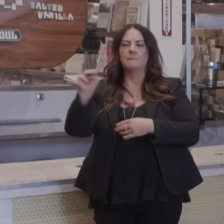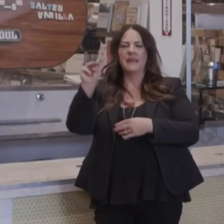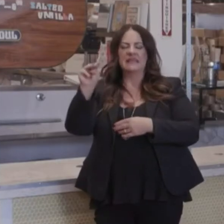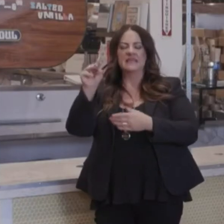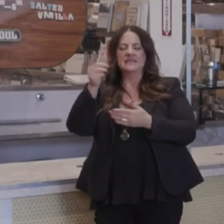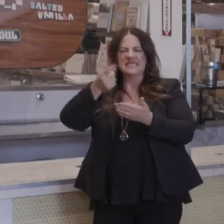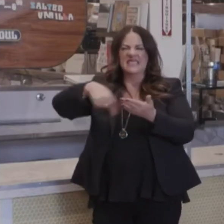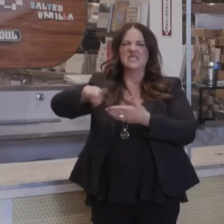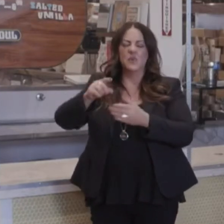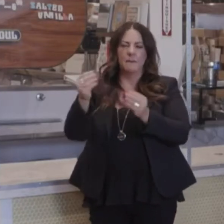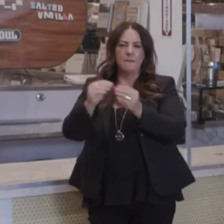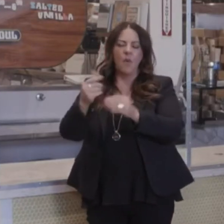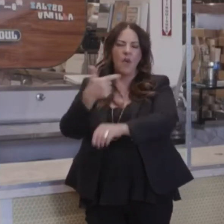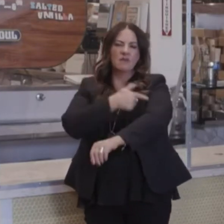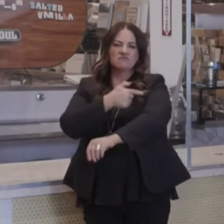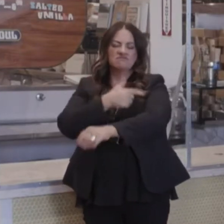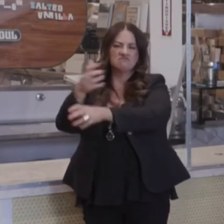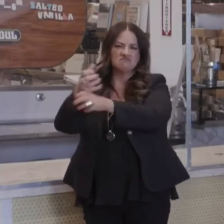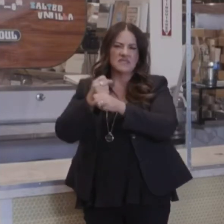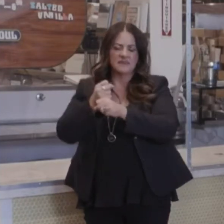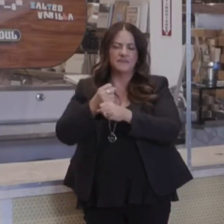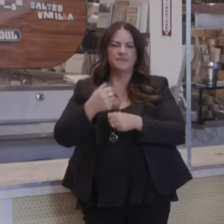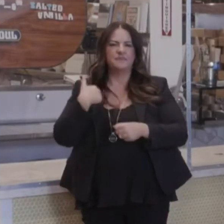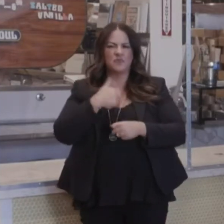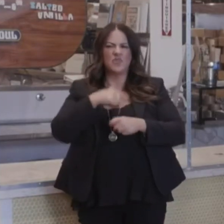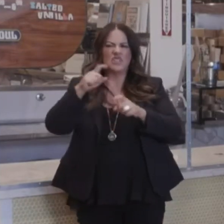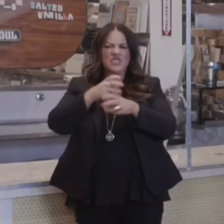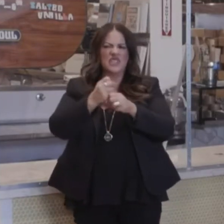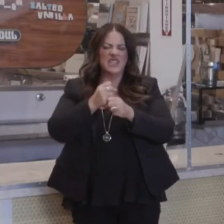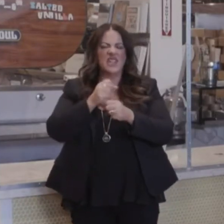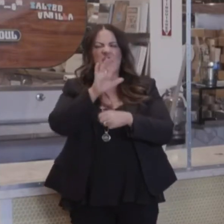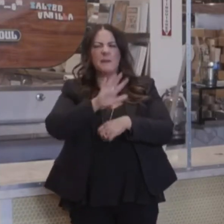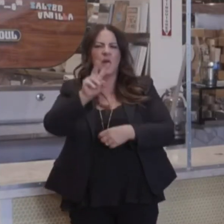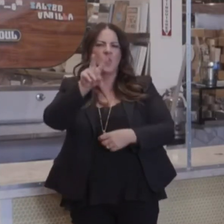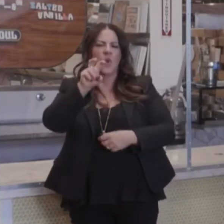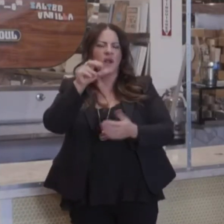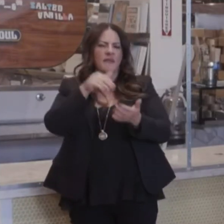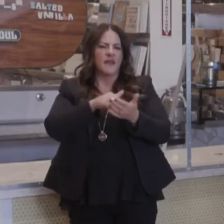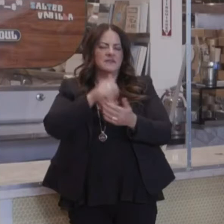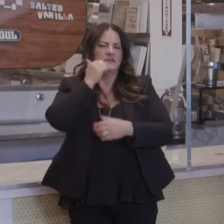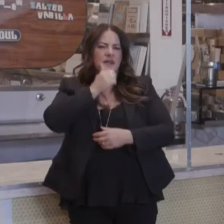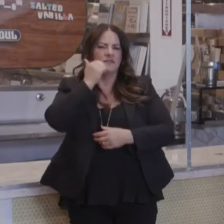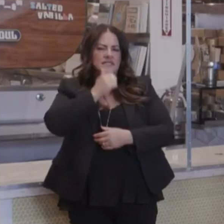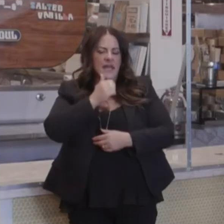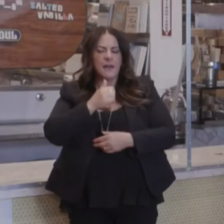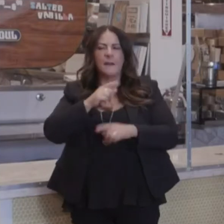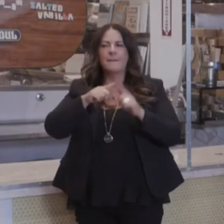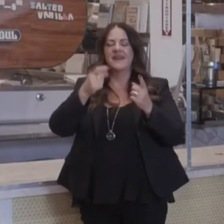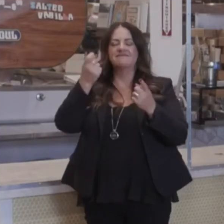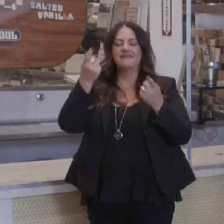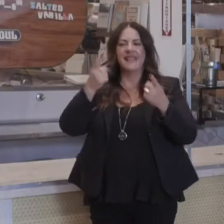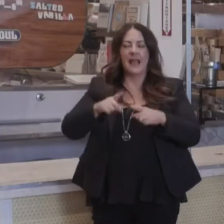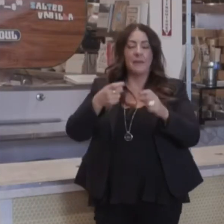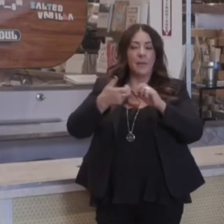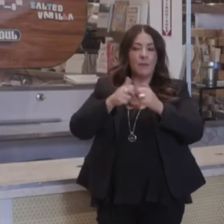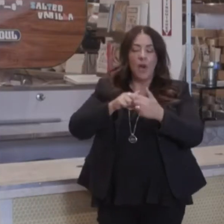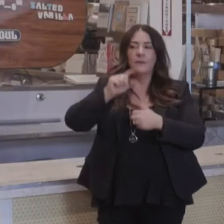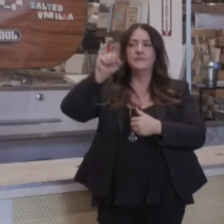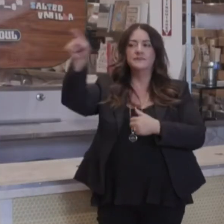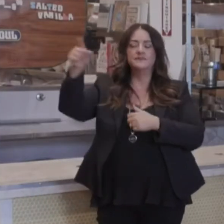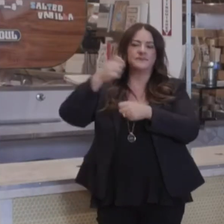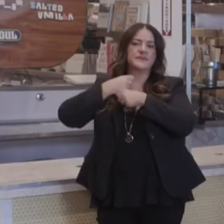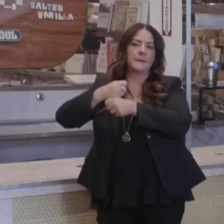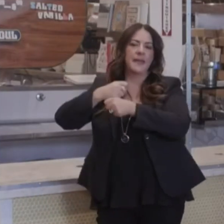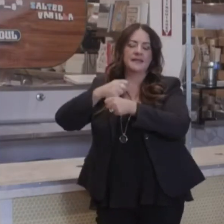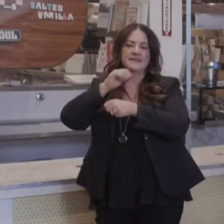We can do well over 200,000 a day. So the only constraint is manufactured supply. The issue of equity is not a platitude.